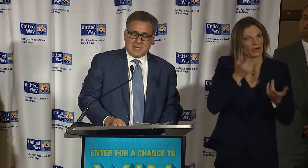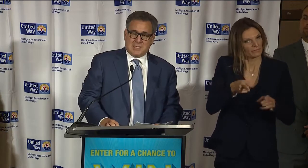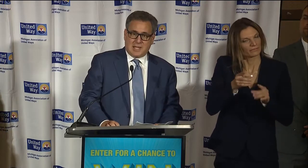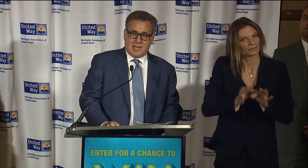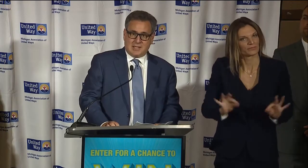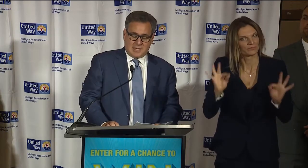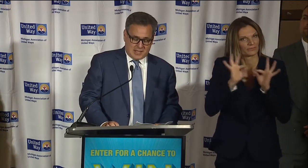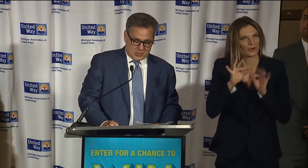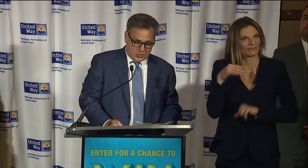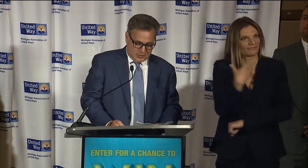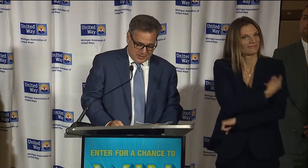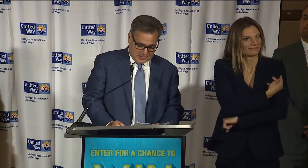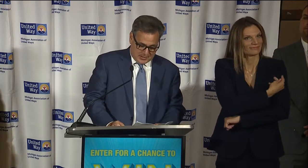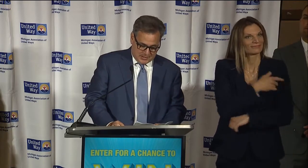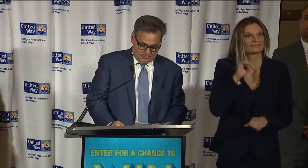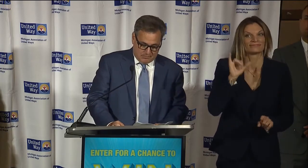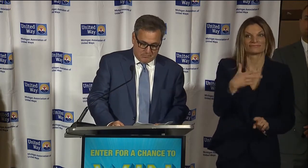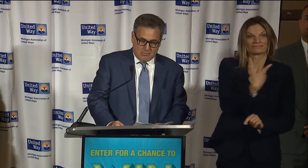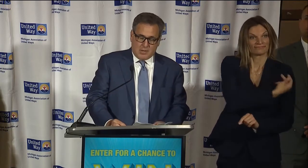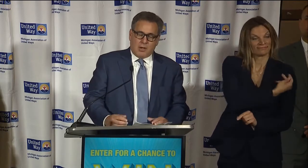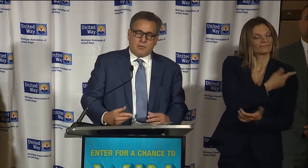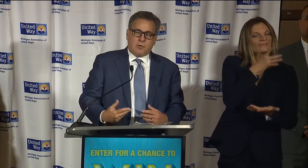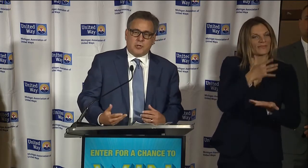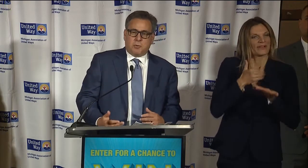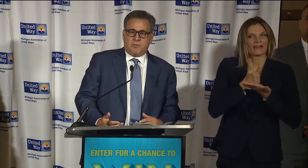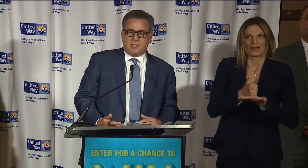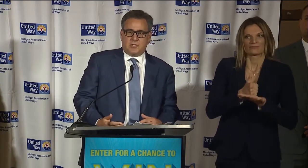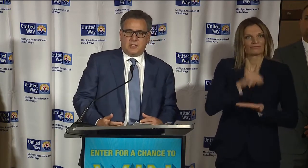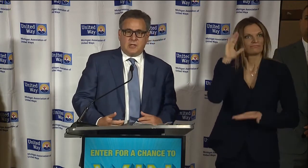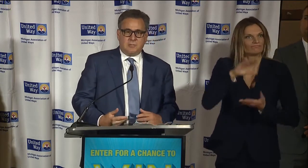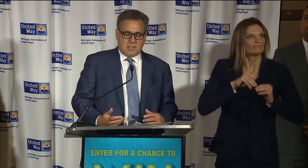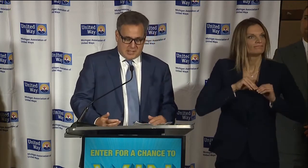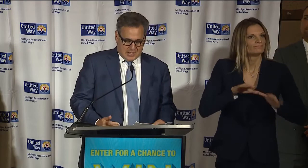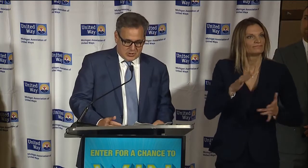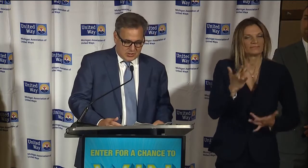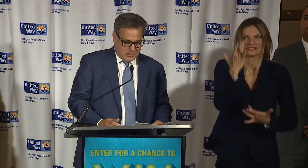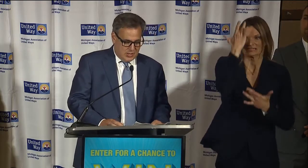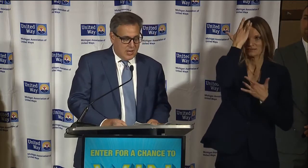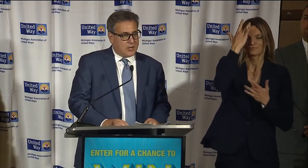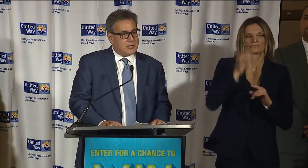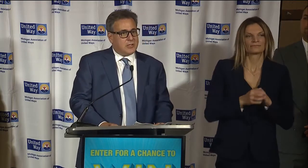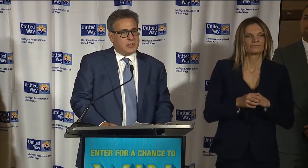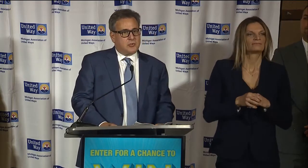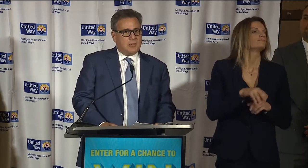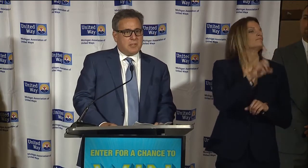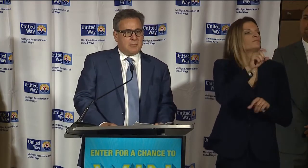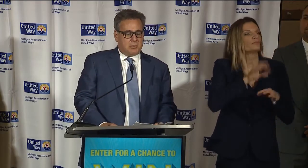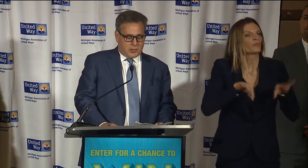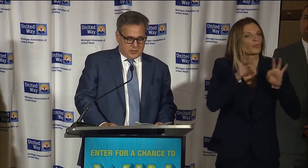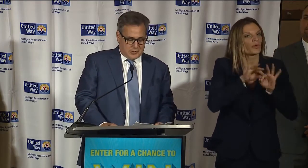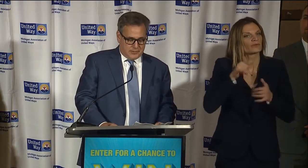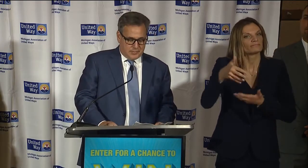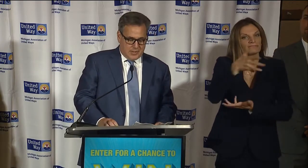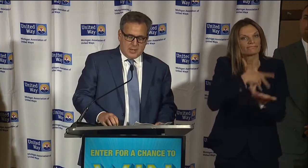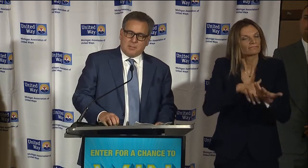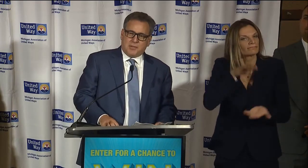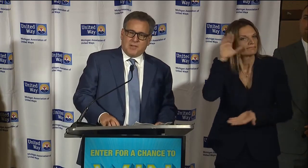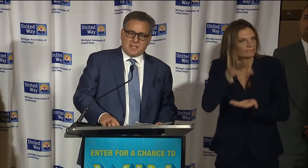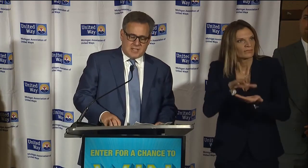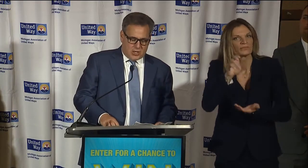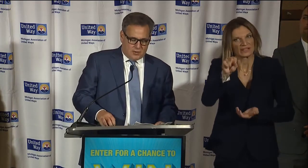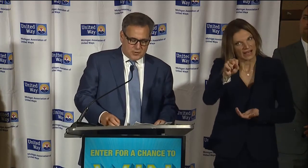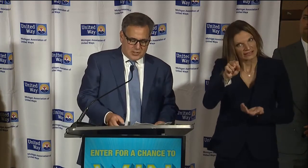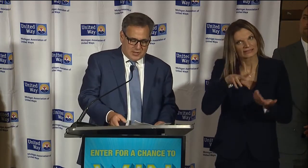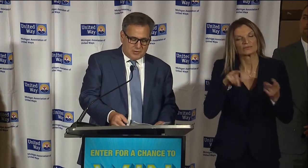the best line against COVID-19. Of course, prevention and mitigation are still extremely important, but